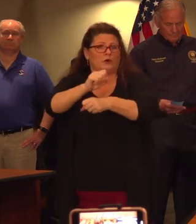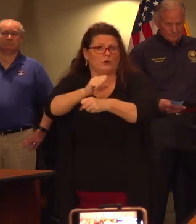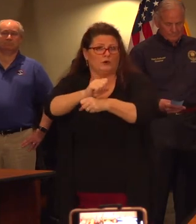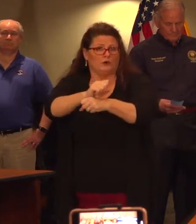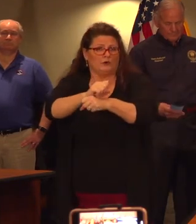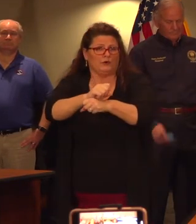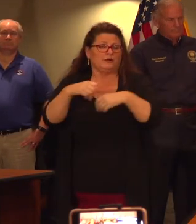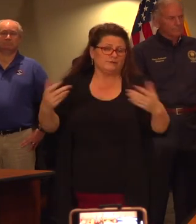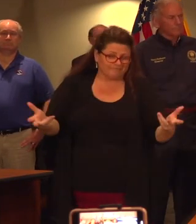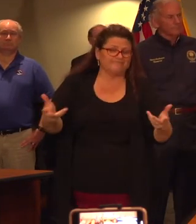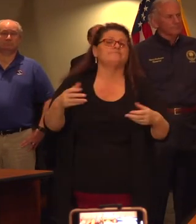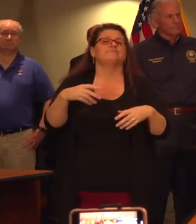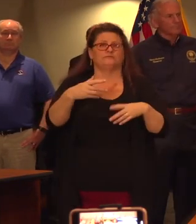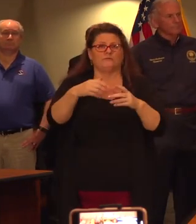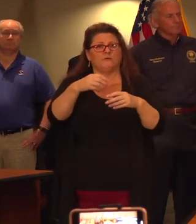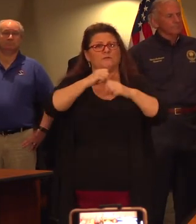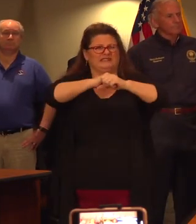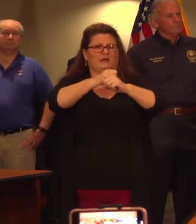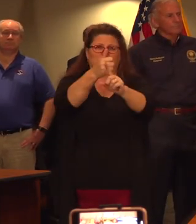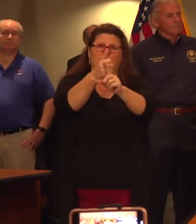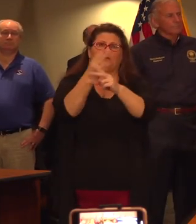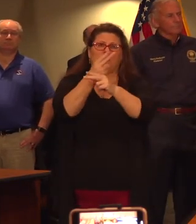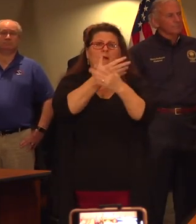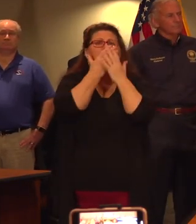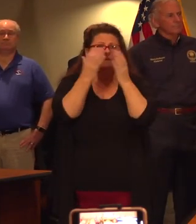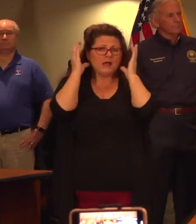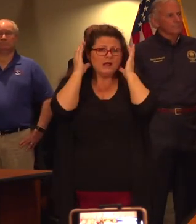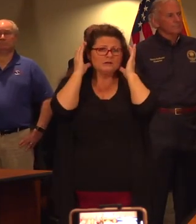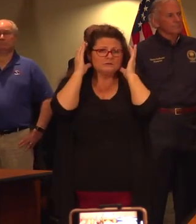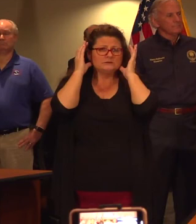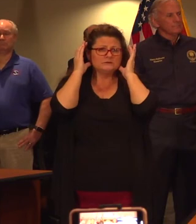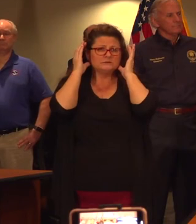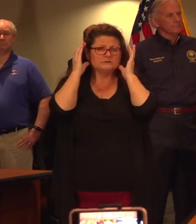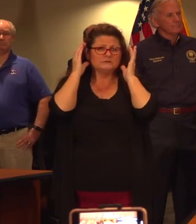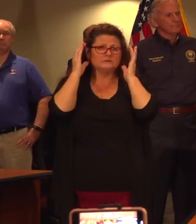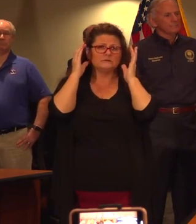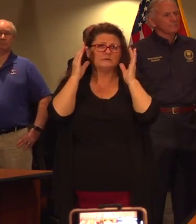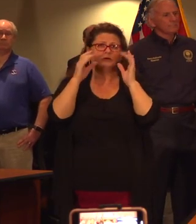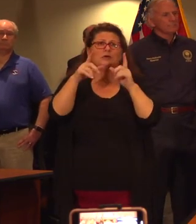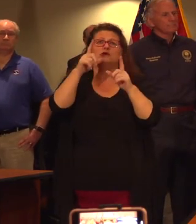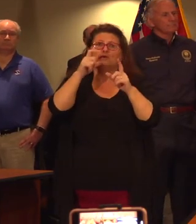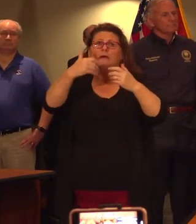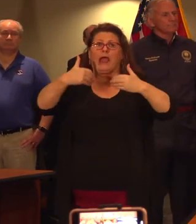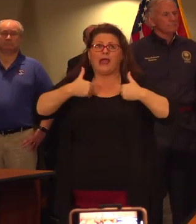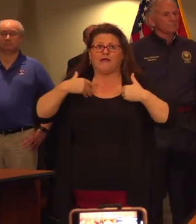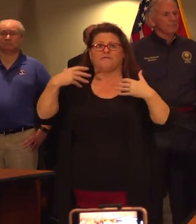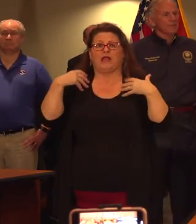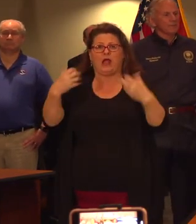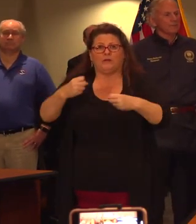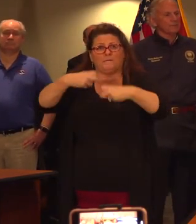needs, please consider protecting yourself by wearing a mask. And this is especially important, again, for those with chronic health